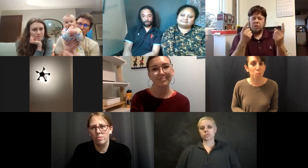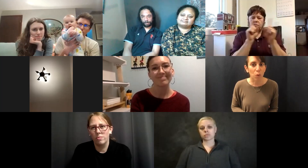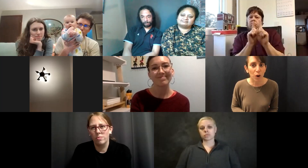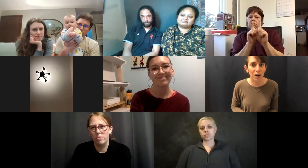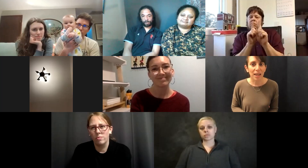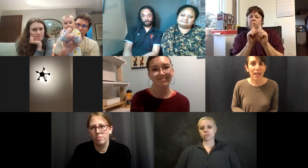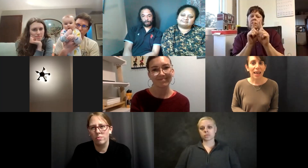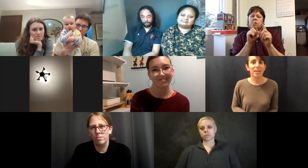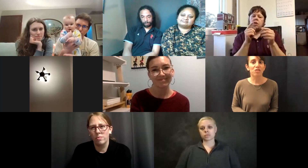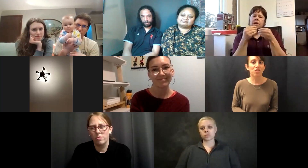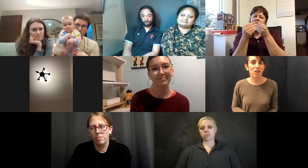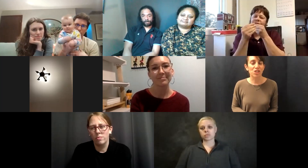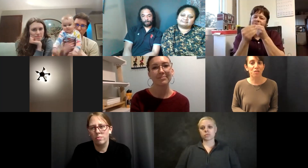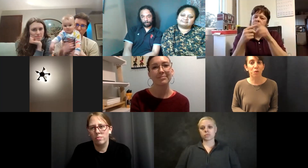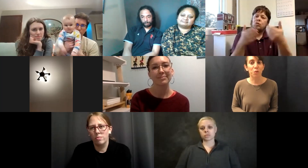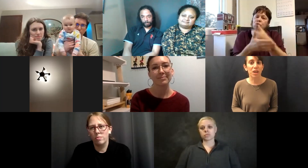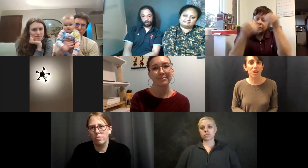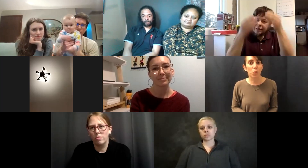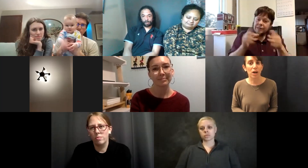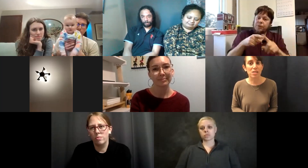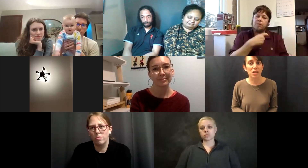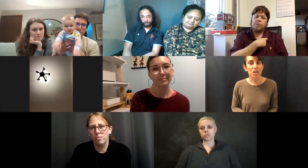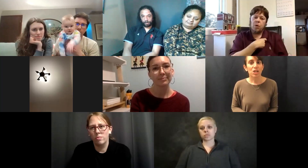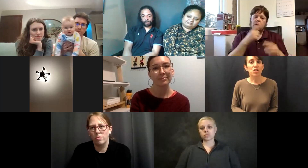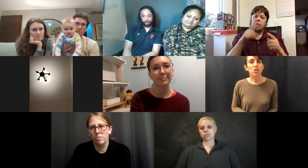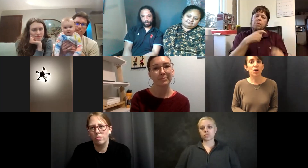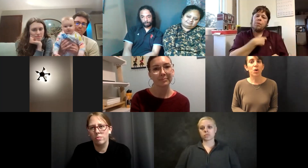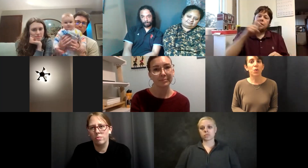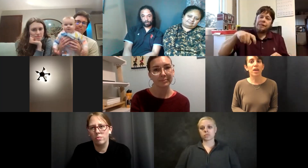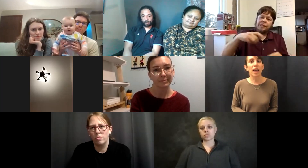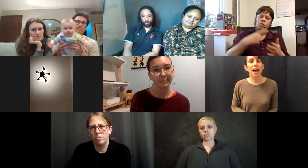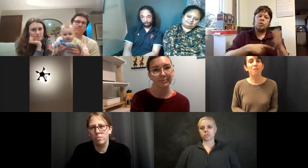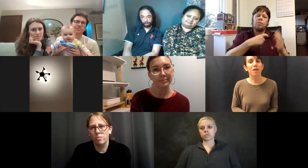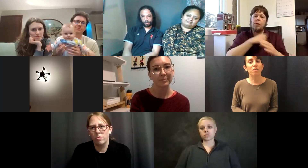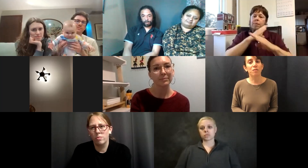language support and instruction for where he was. So